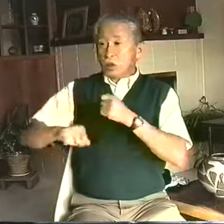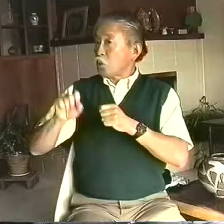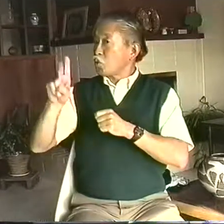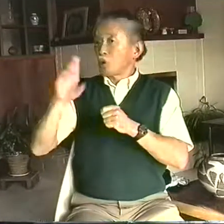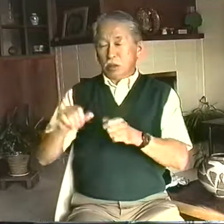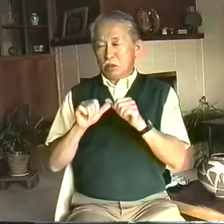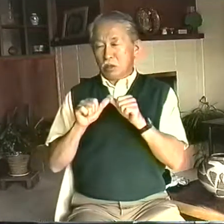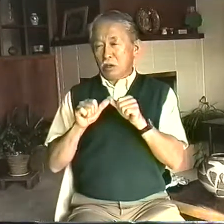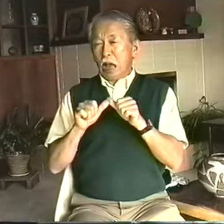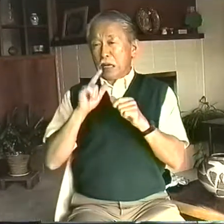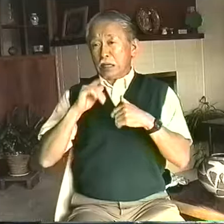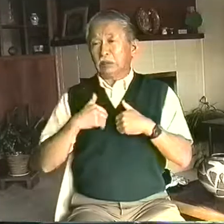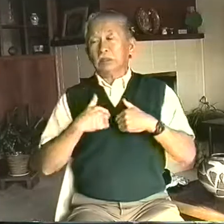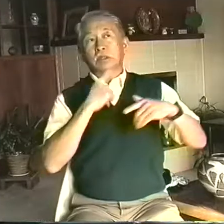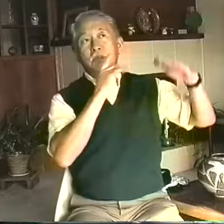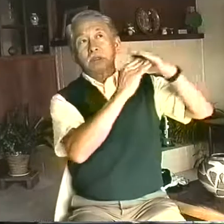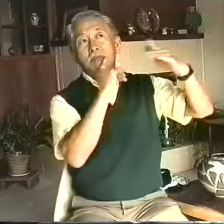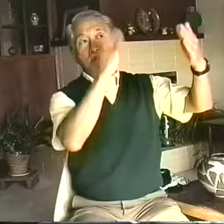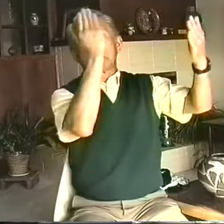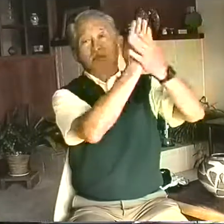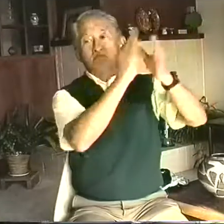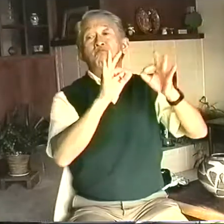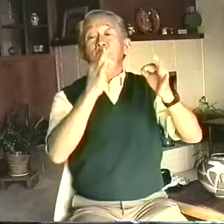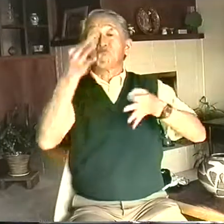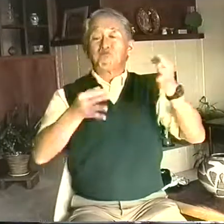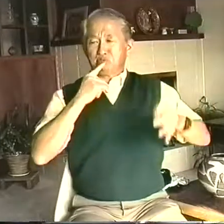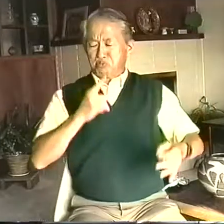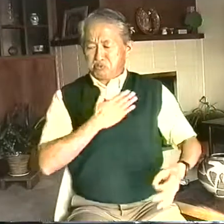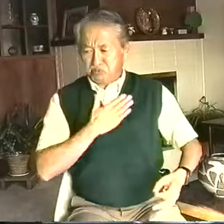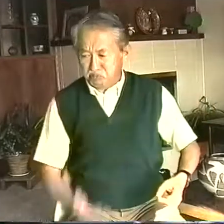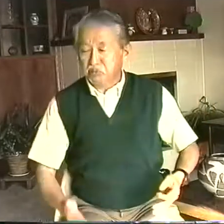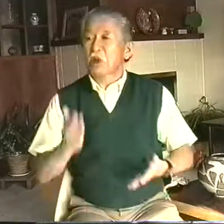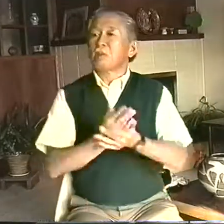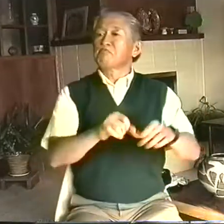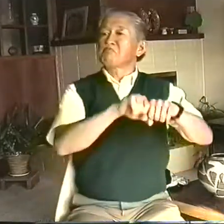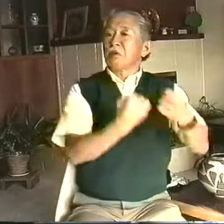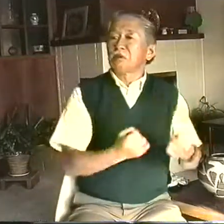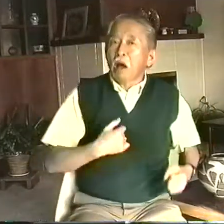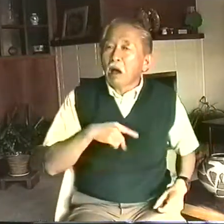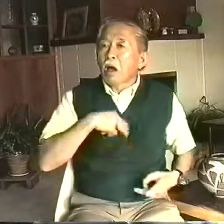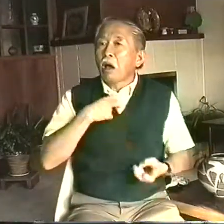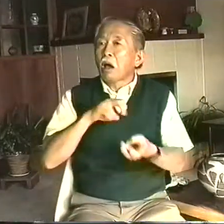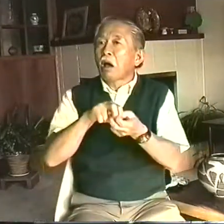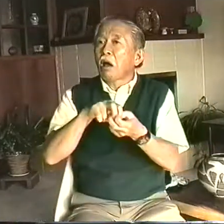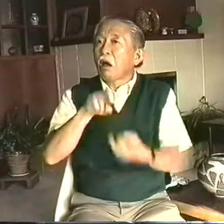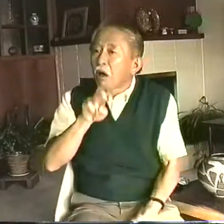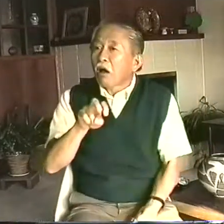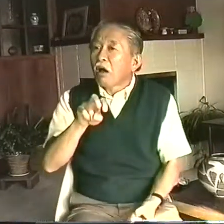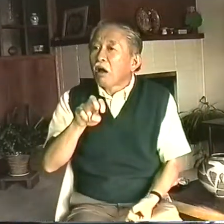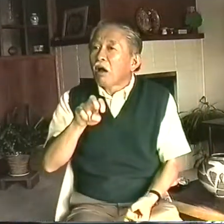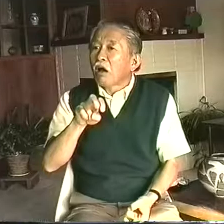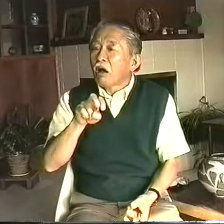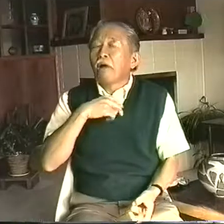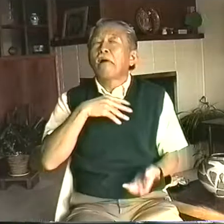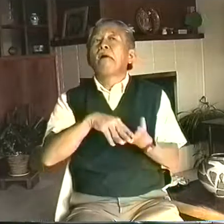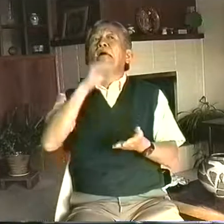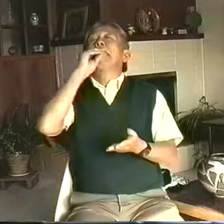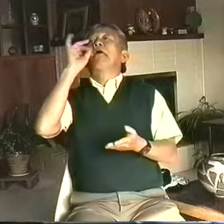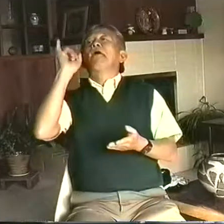the interpreter had even more authority than the judge, because that interpreter was working all by herself. There was no one to switch off